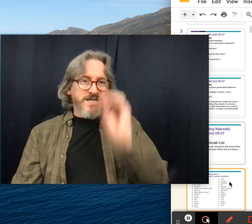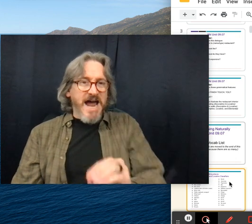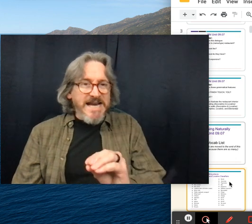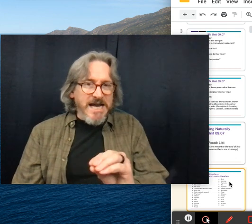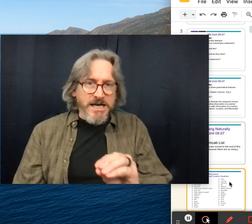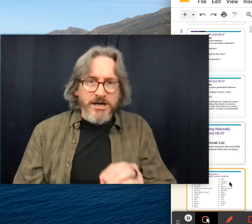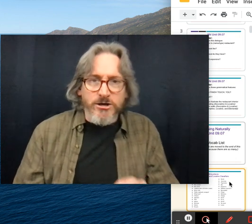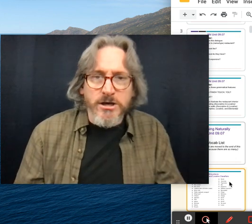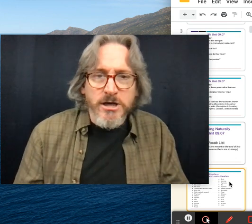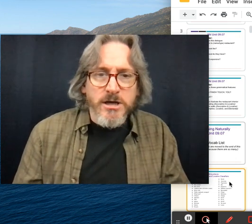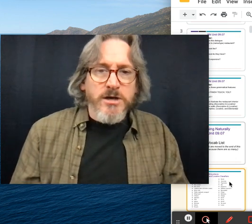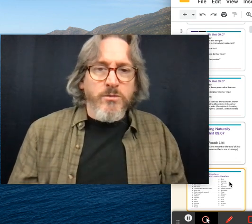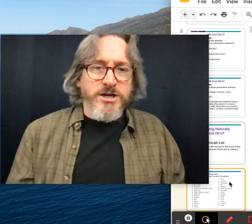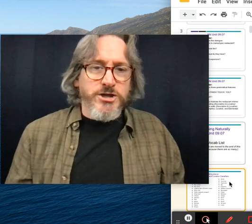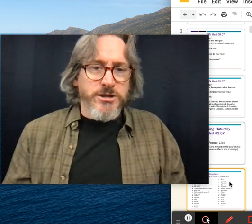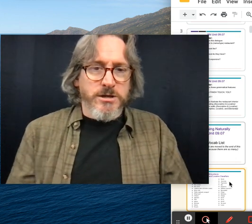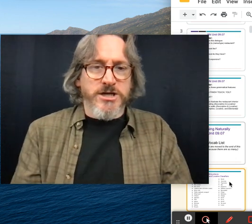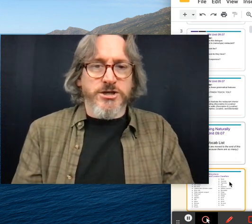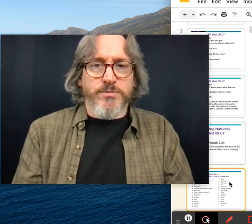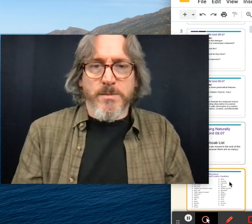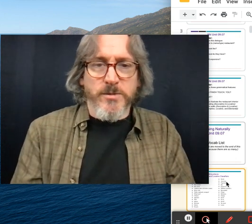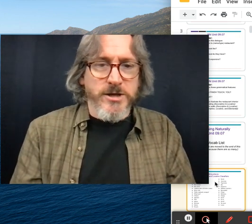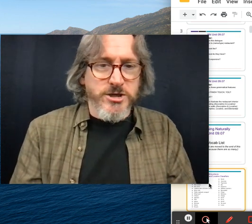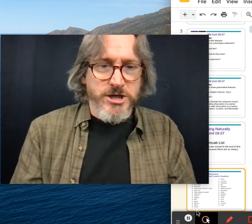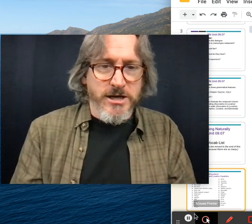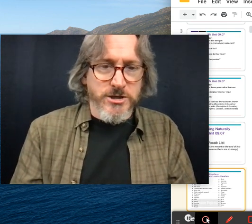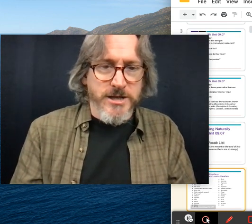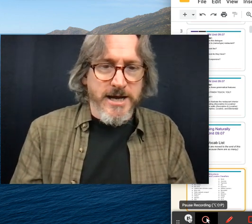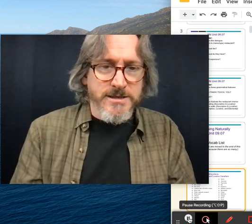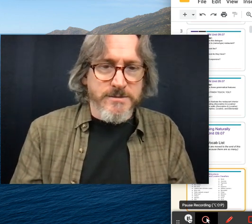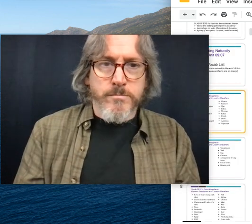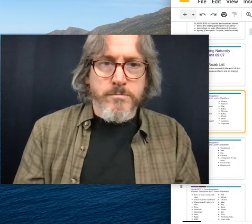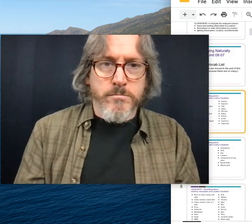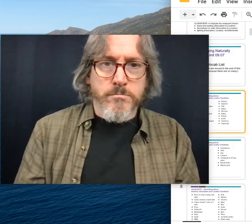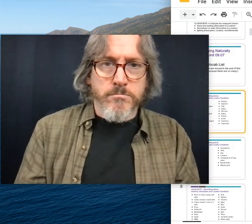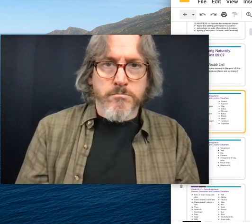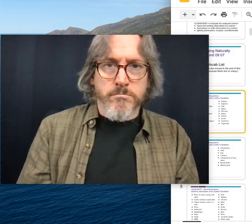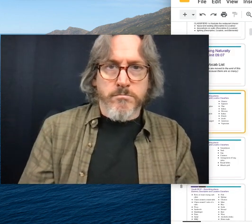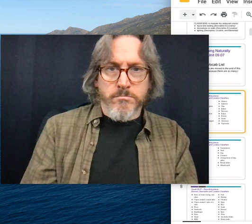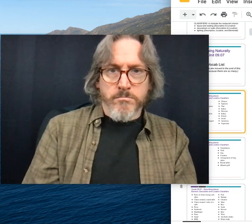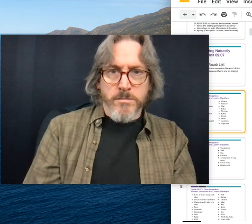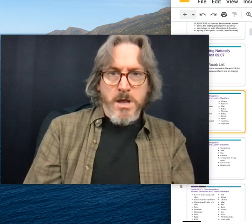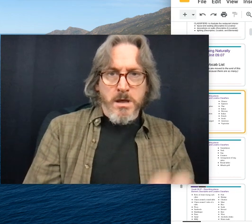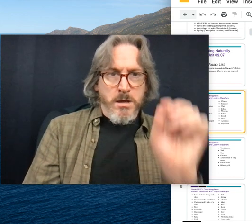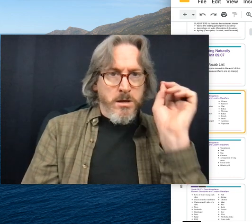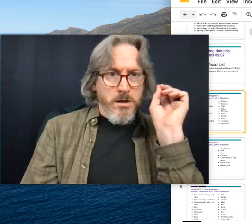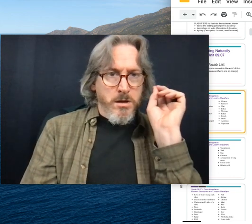And they're tiny on here, which I should probably change that.